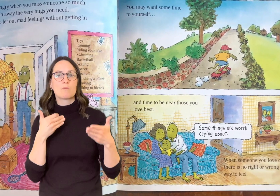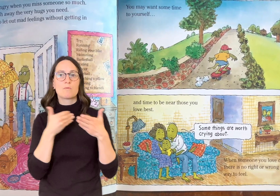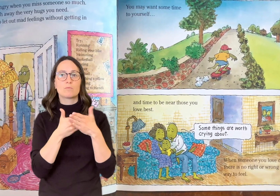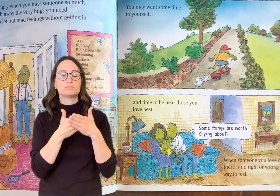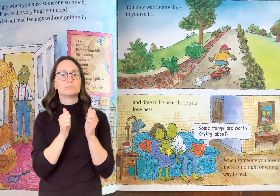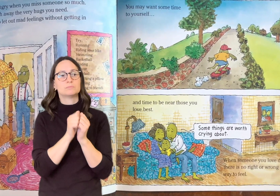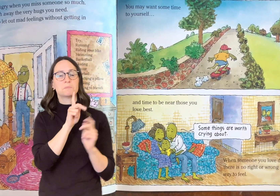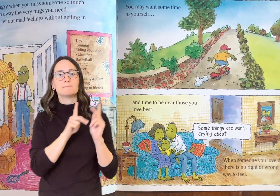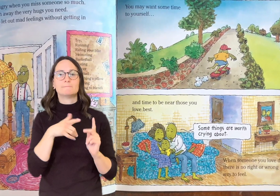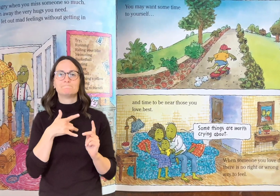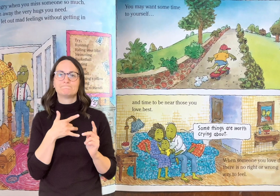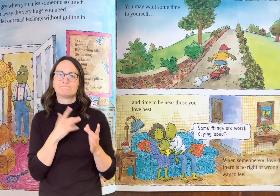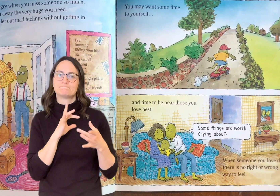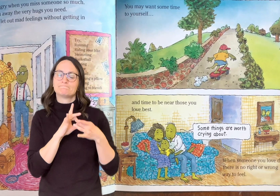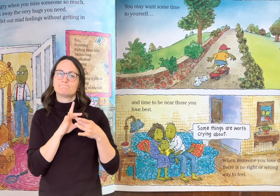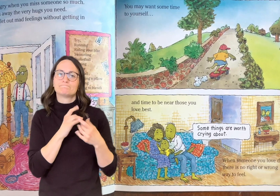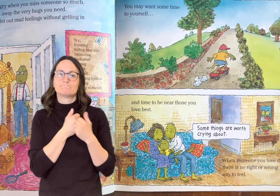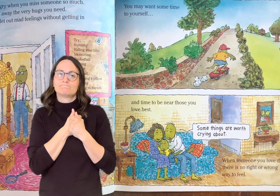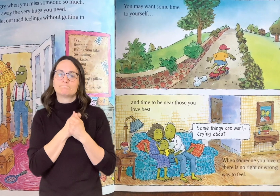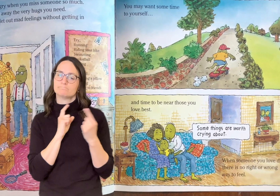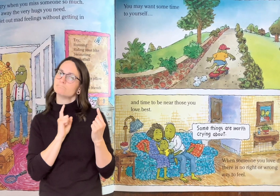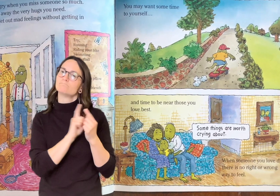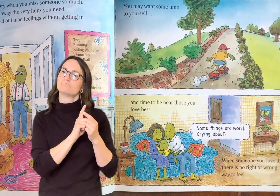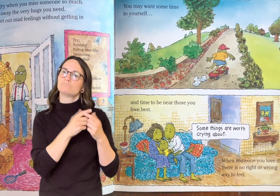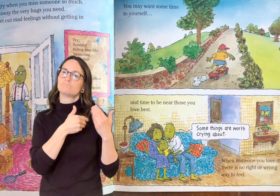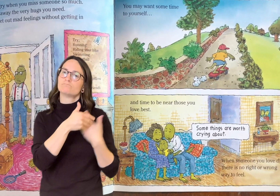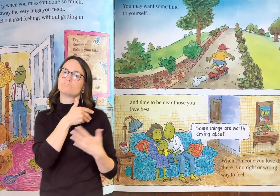and time to be near those you love best.